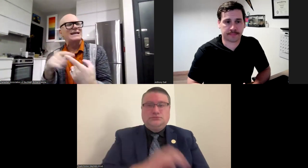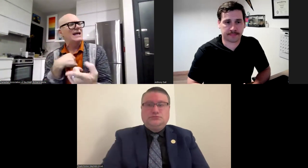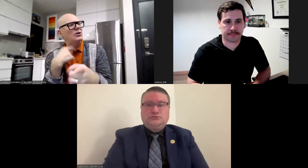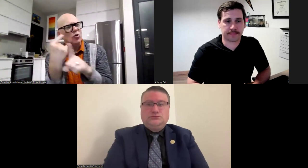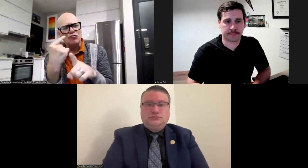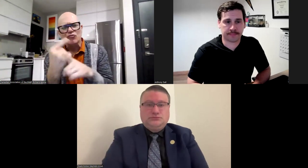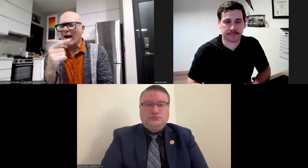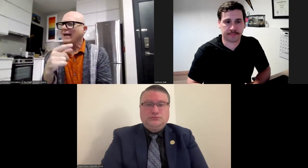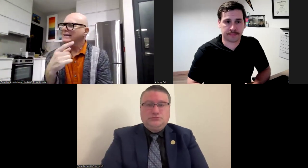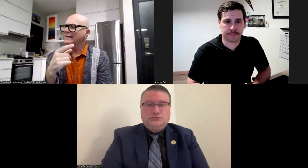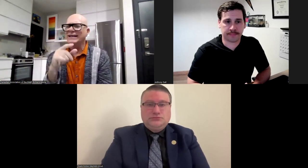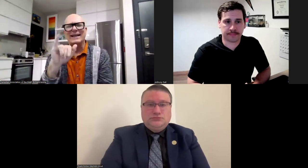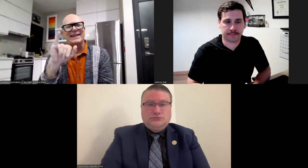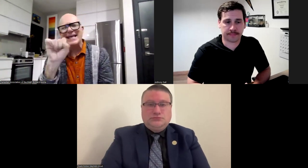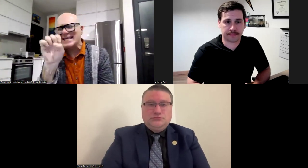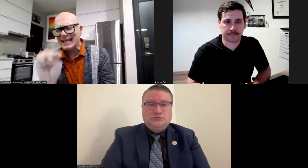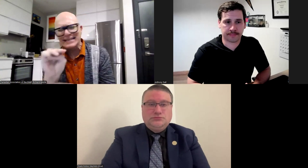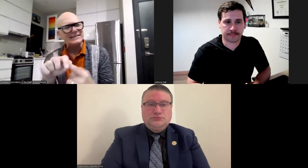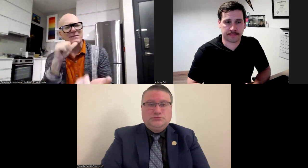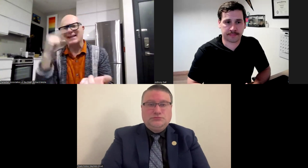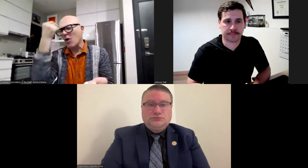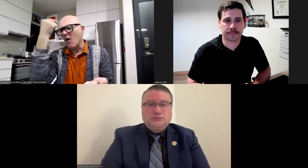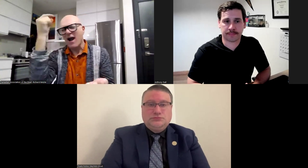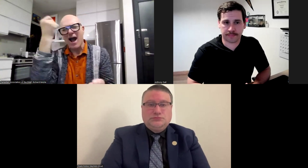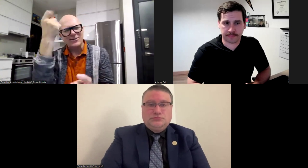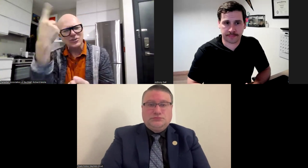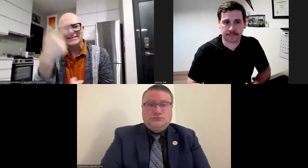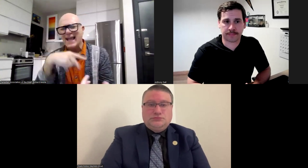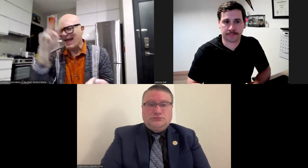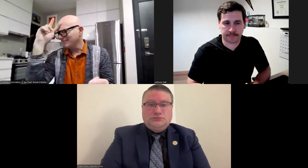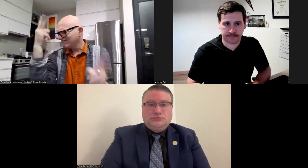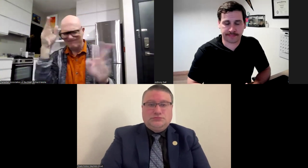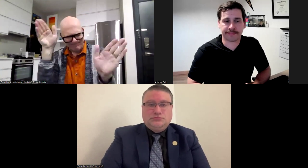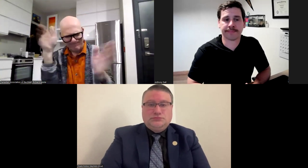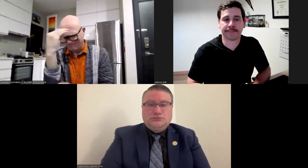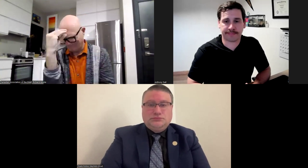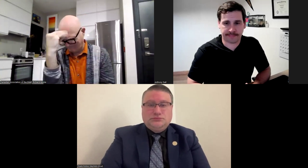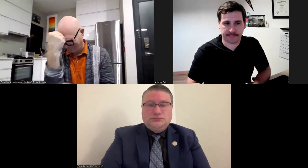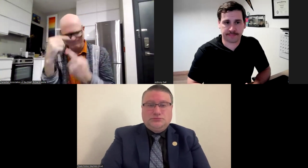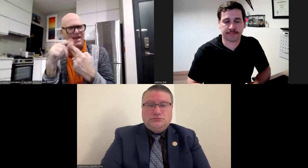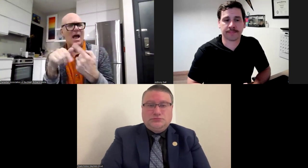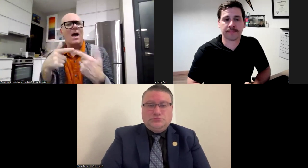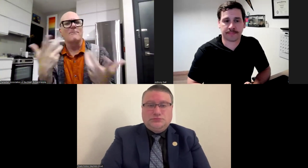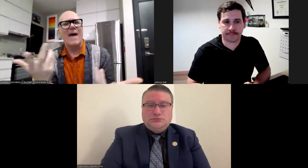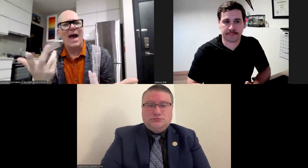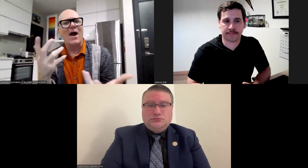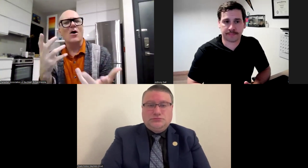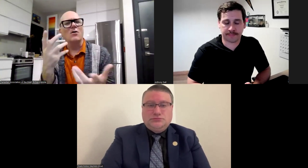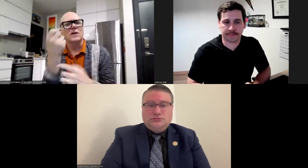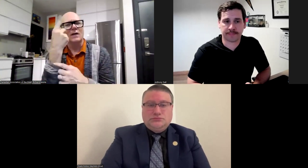a language they can learn and that they can use regardless. And regardless of all the isms like you were talking about, there's so many isms